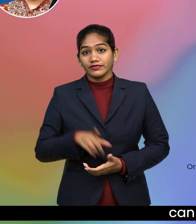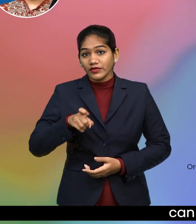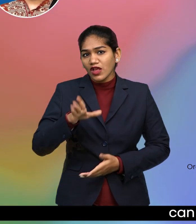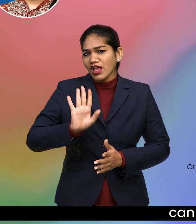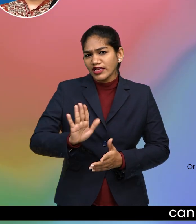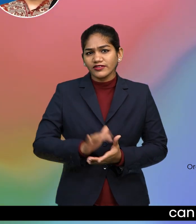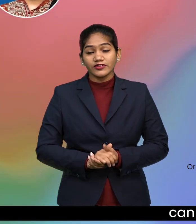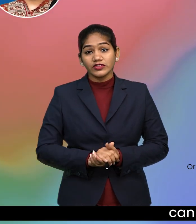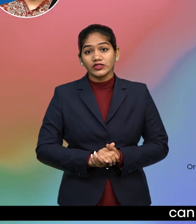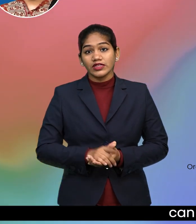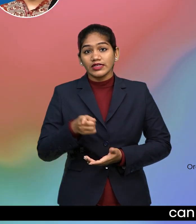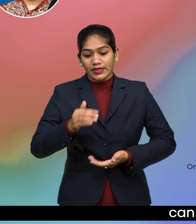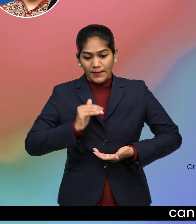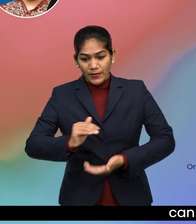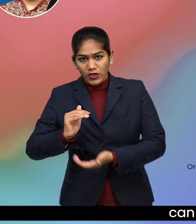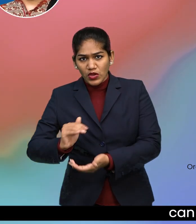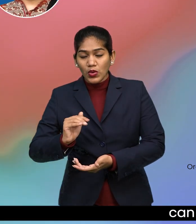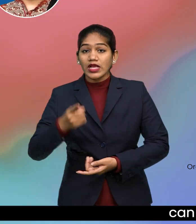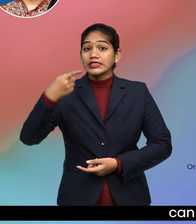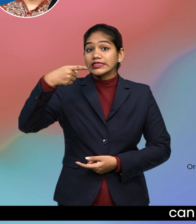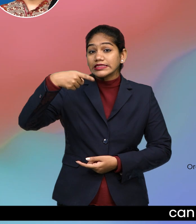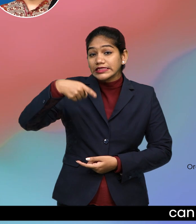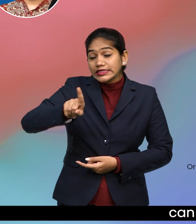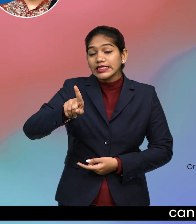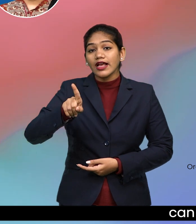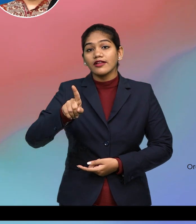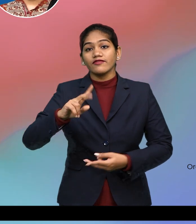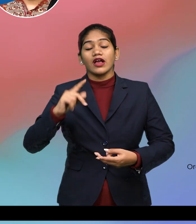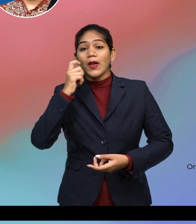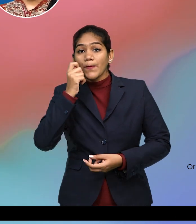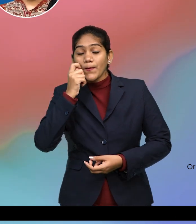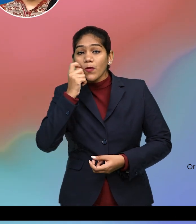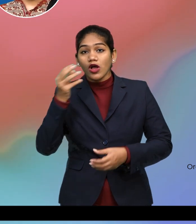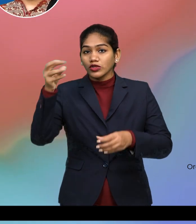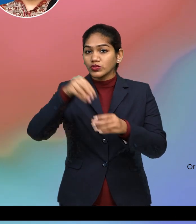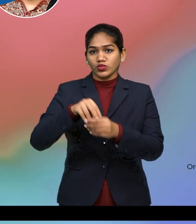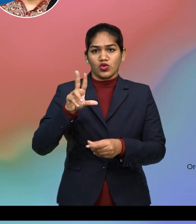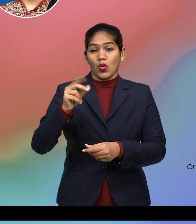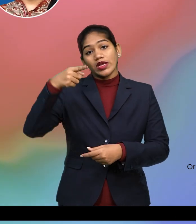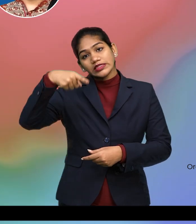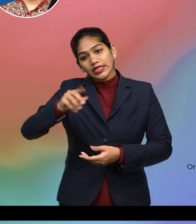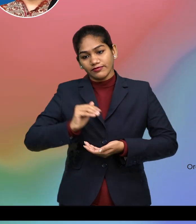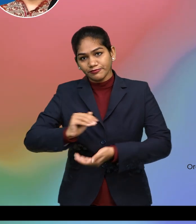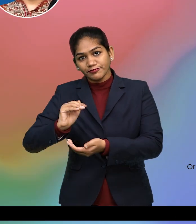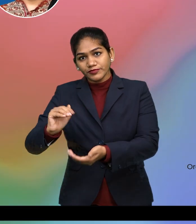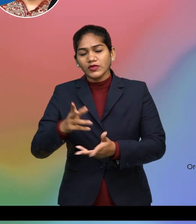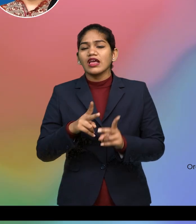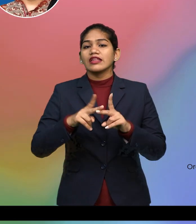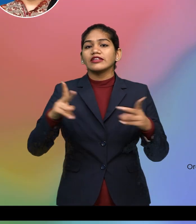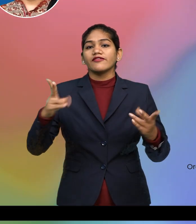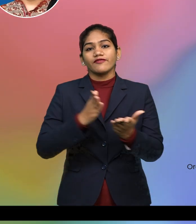Organisms can reproduce asexually in many ways.